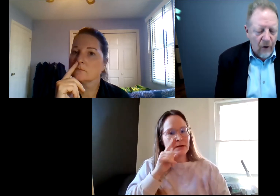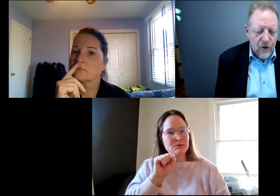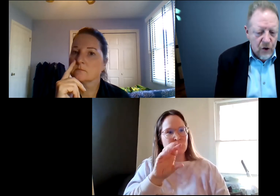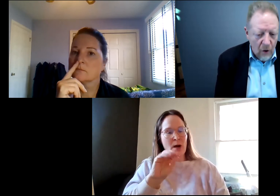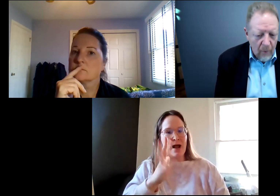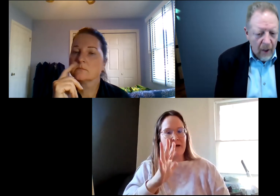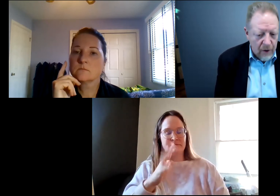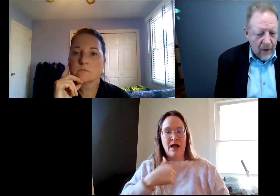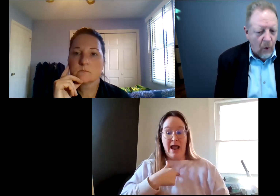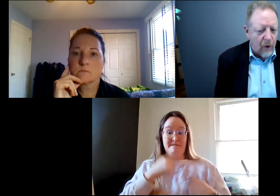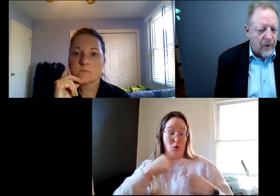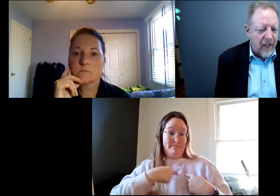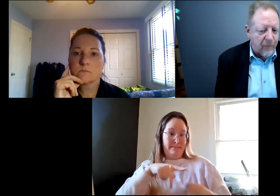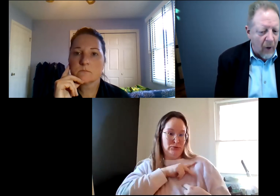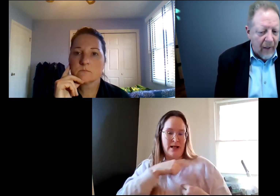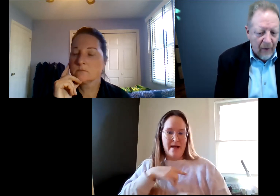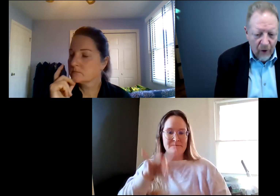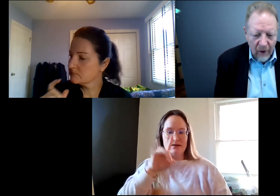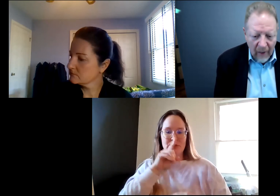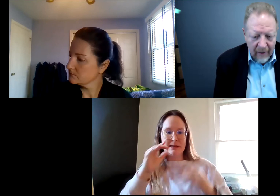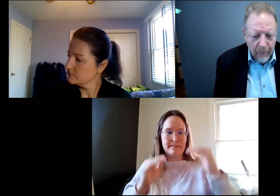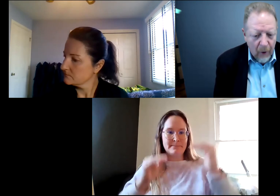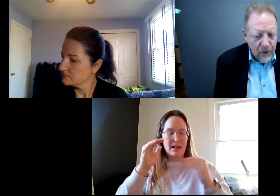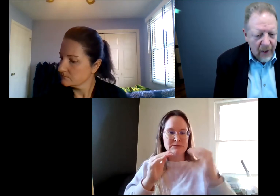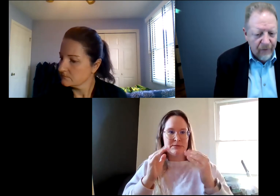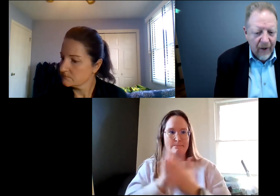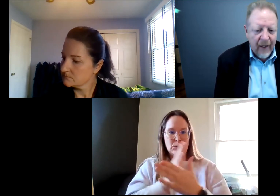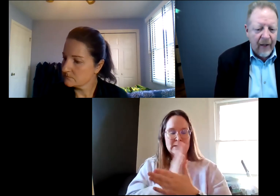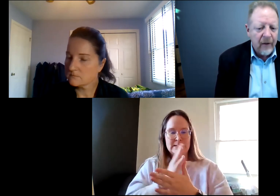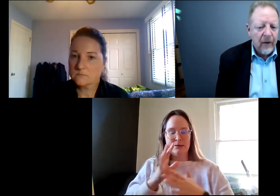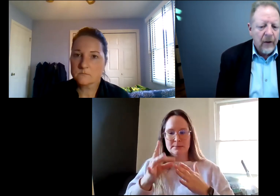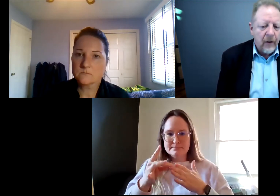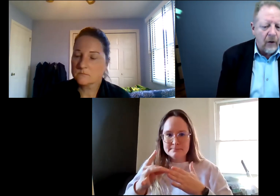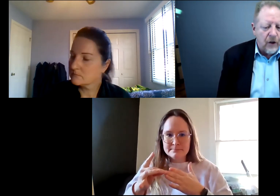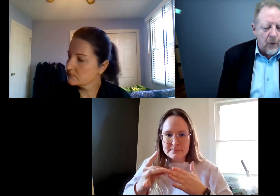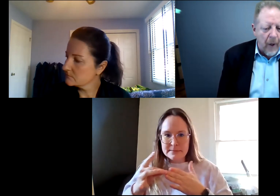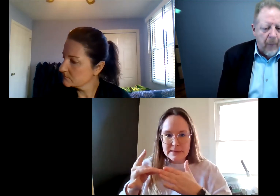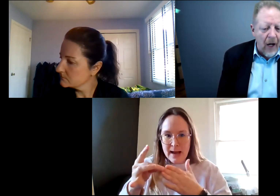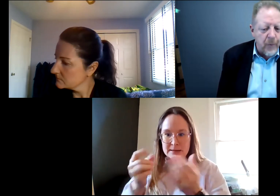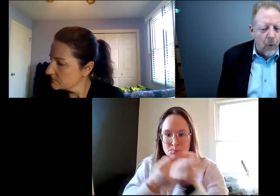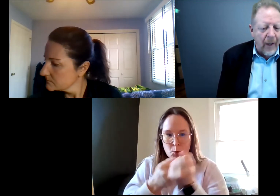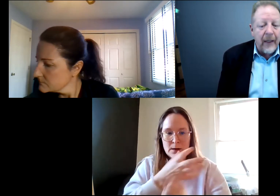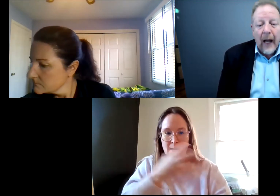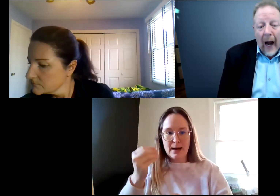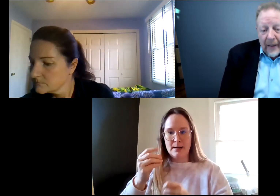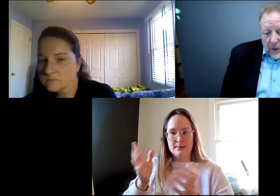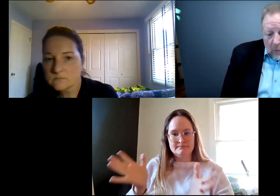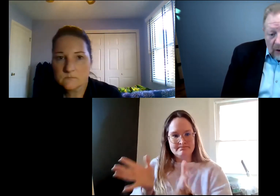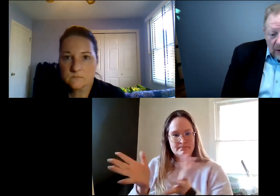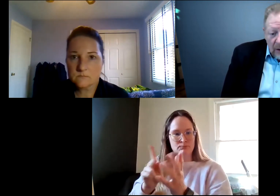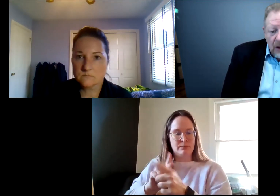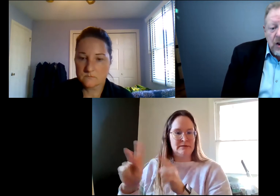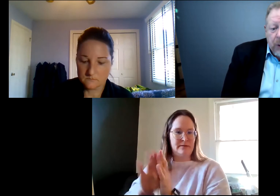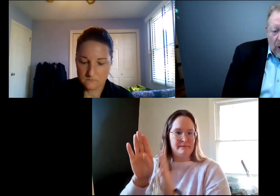I've learned so much, and working with the deaf blind, I've learned a lot there. Personally, I found that there should be a balance between guiding